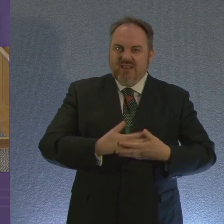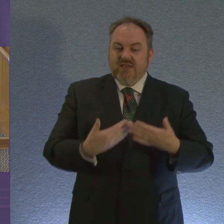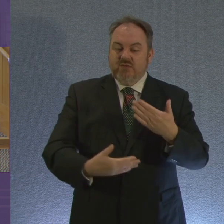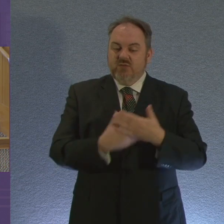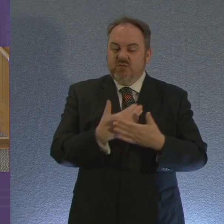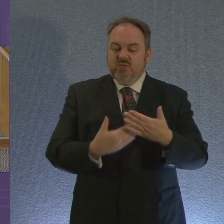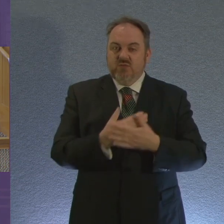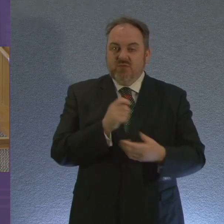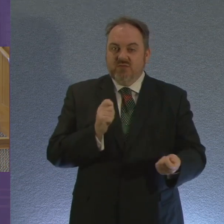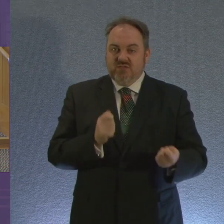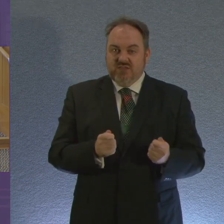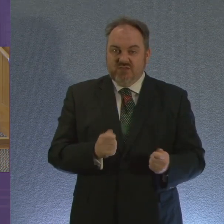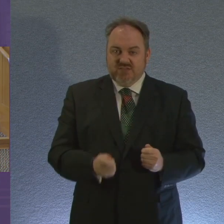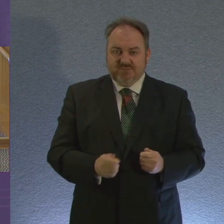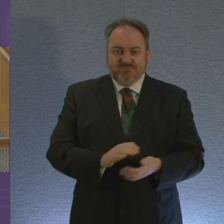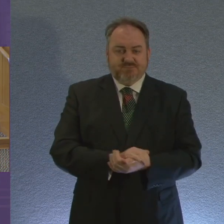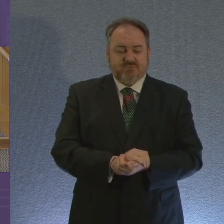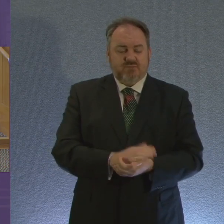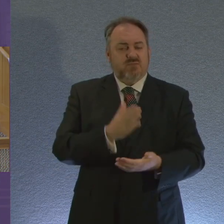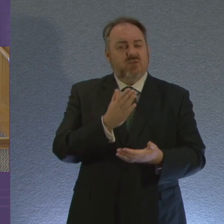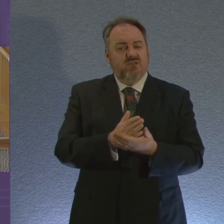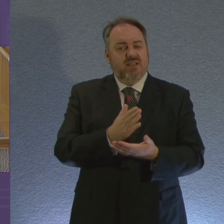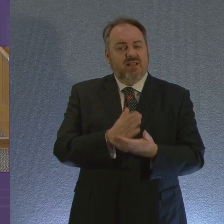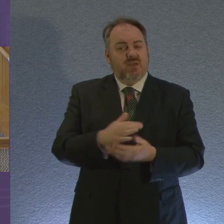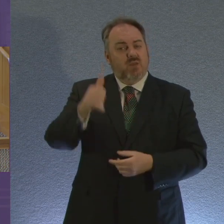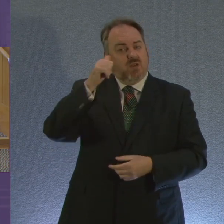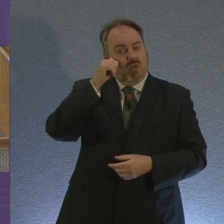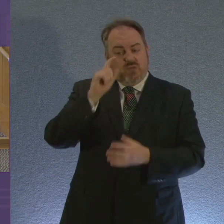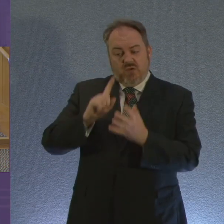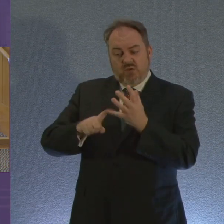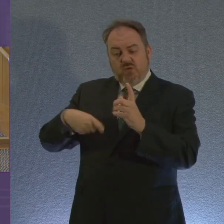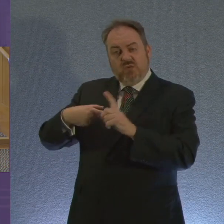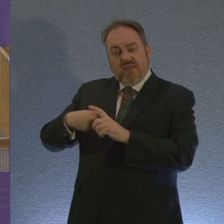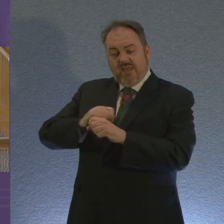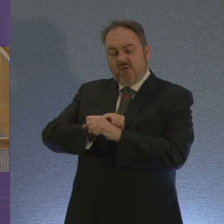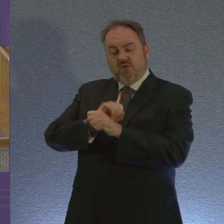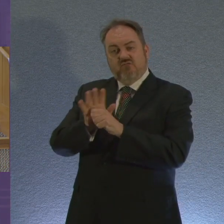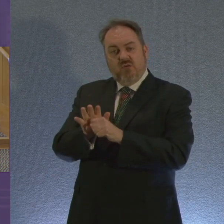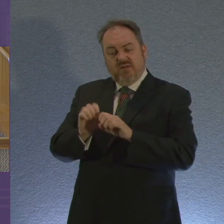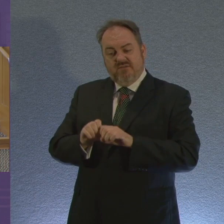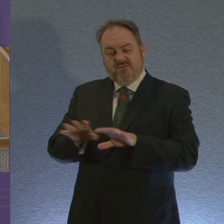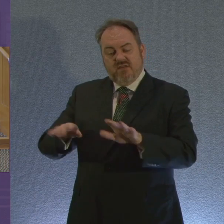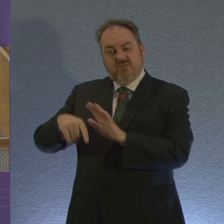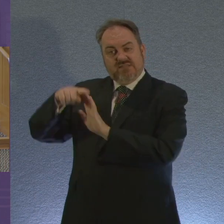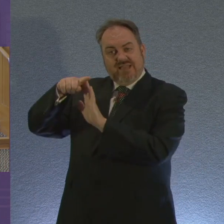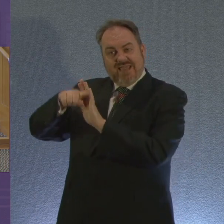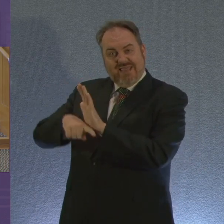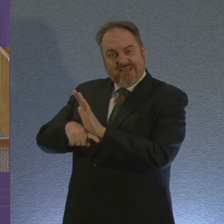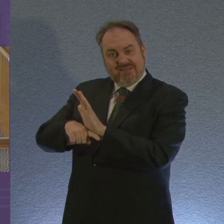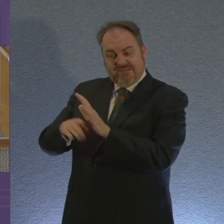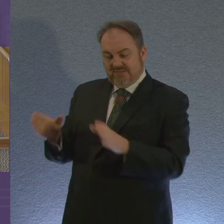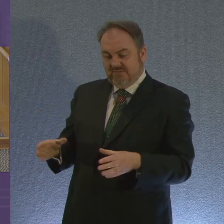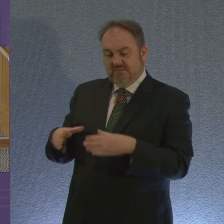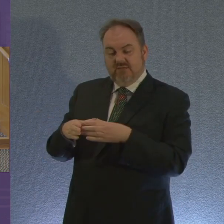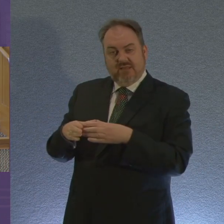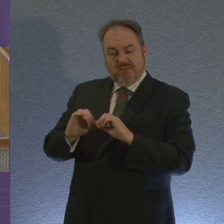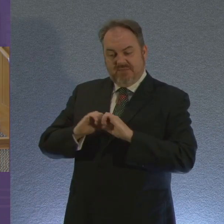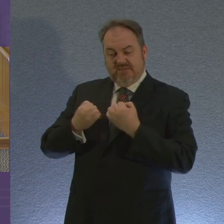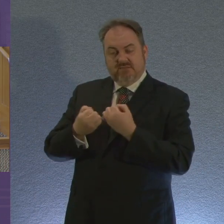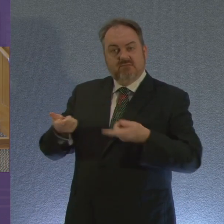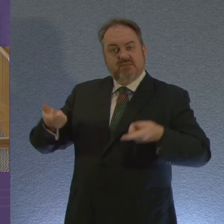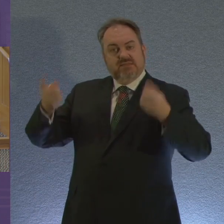of the legislative consent motion for the UK's Coronavirus Act, the Cabinet Secretary indicated very strongly his agreement with that